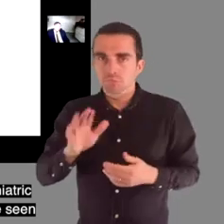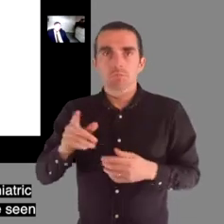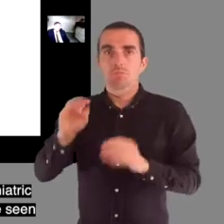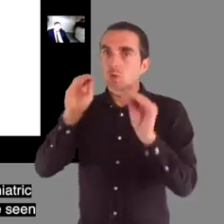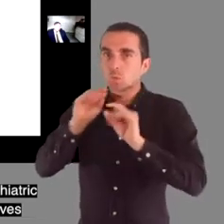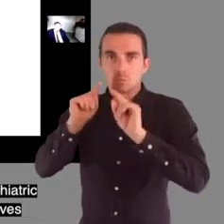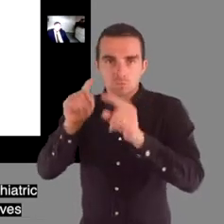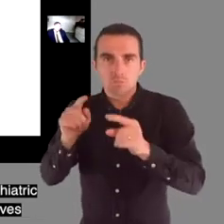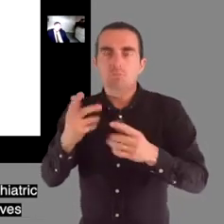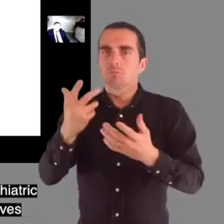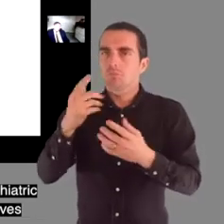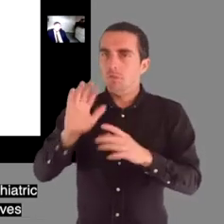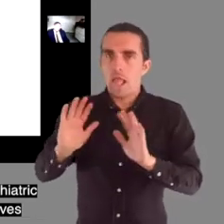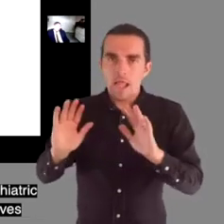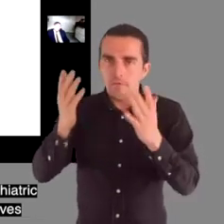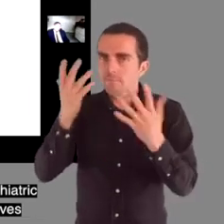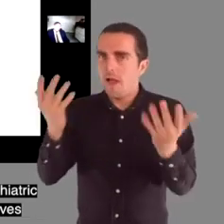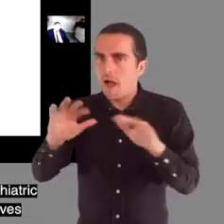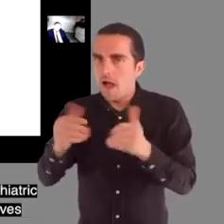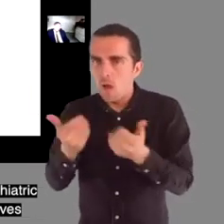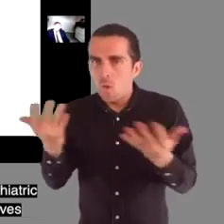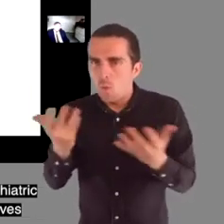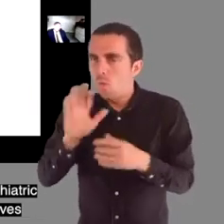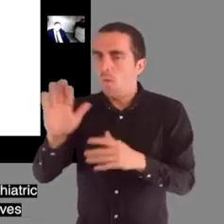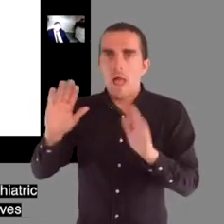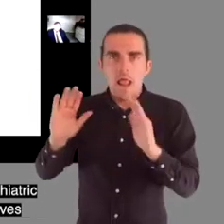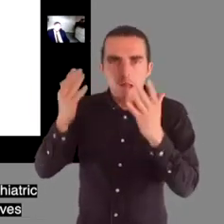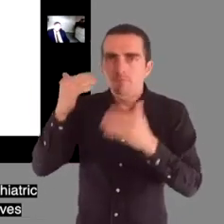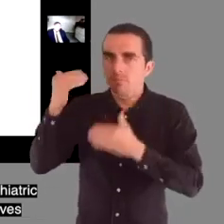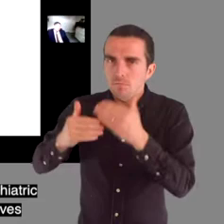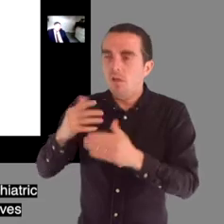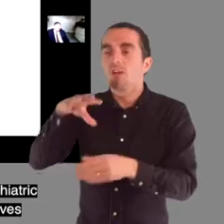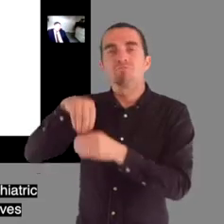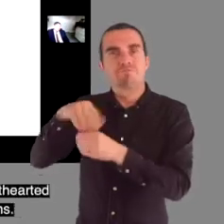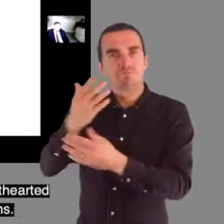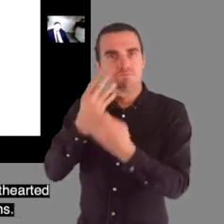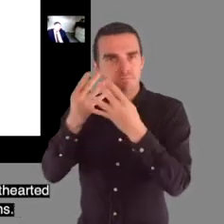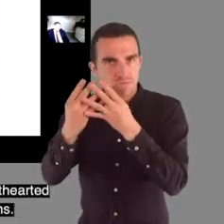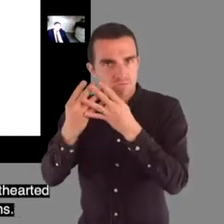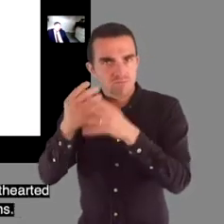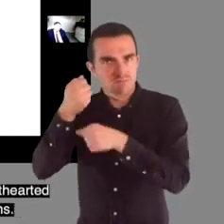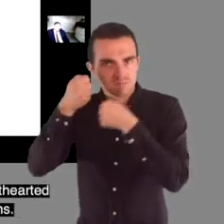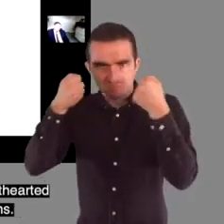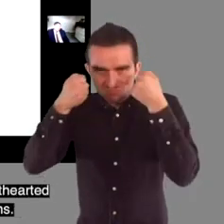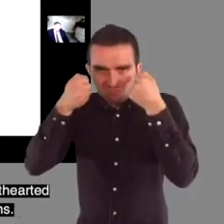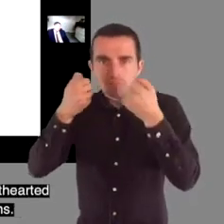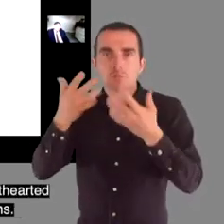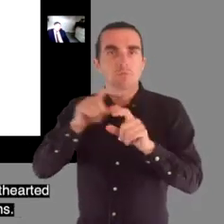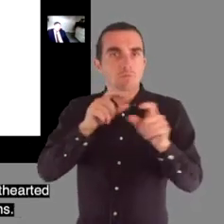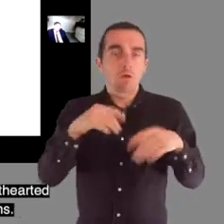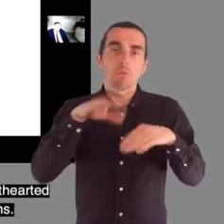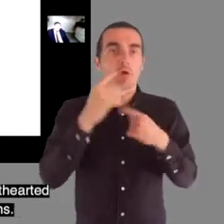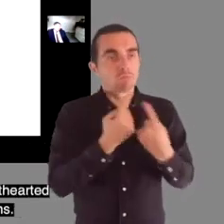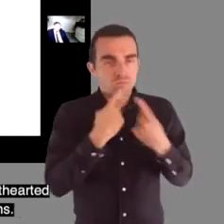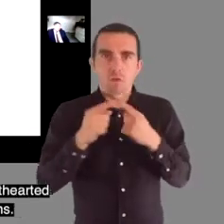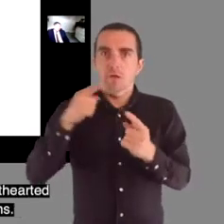was like to have seen people who never left these psychiatric institutions and spent their lives imprisoned indoors, to more